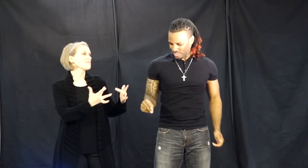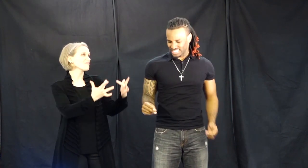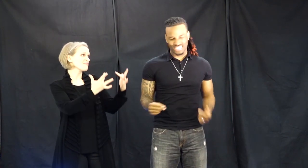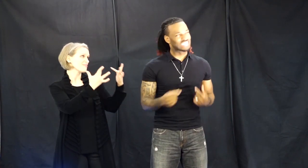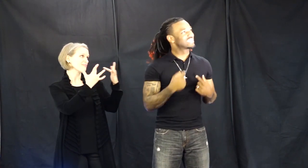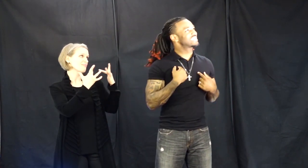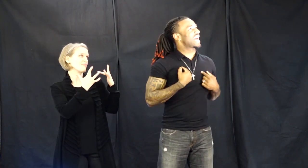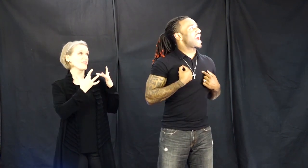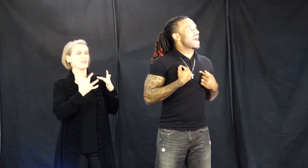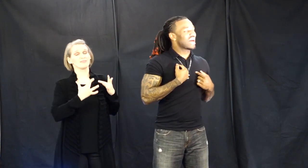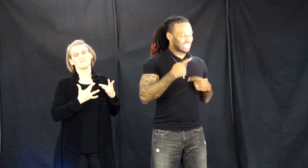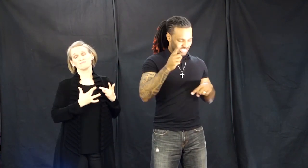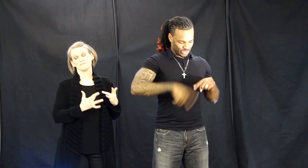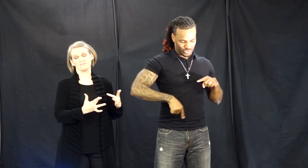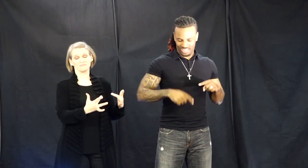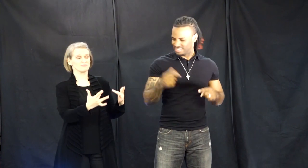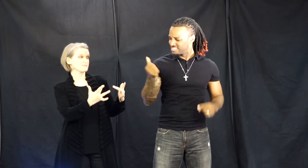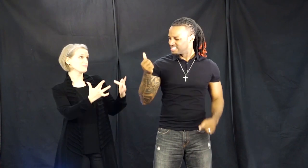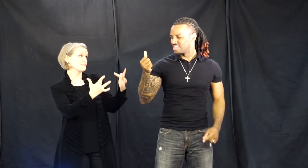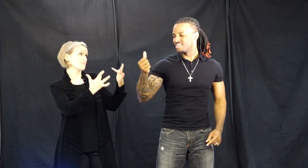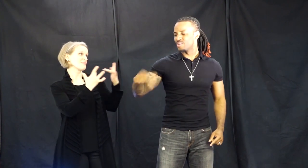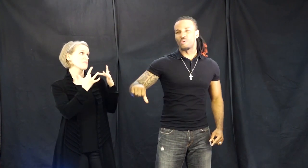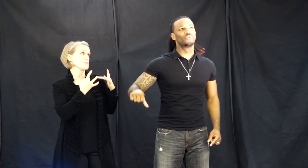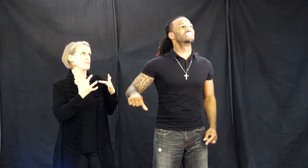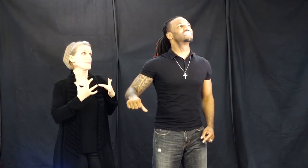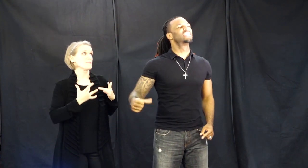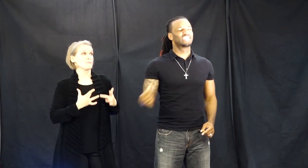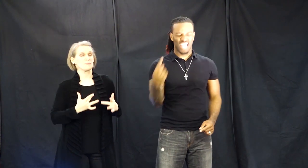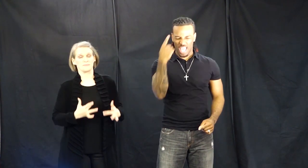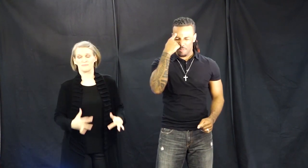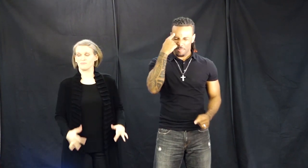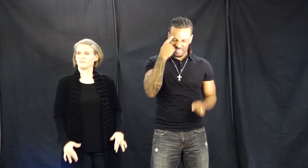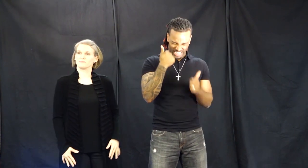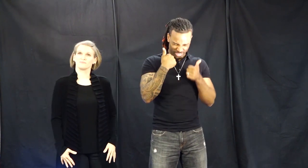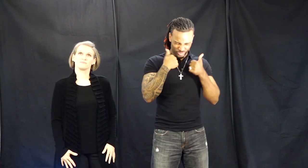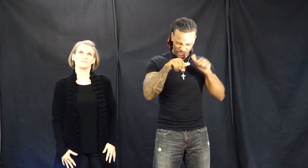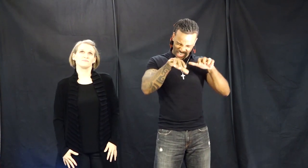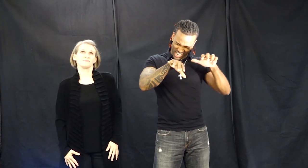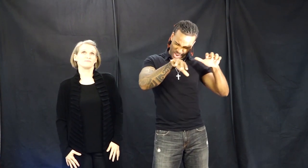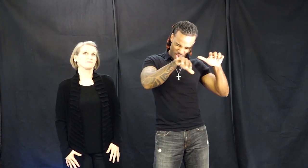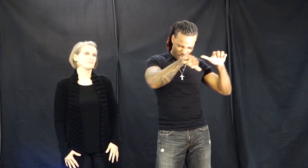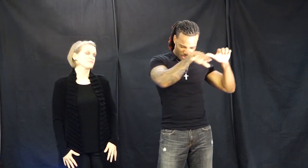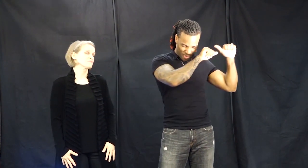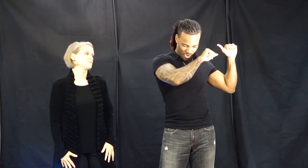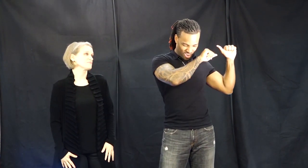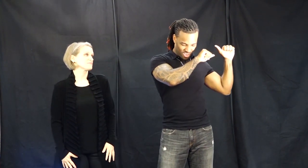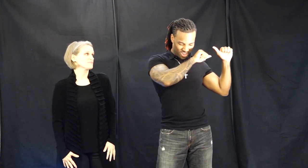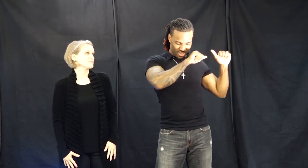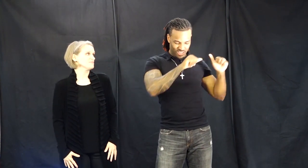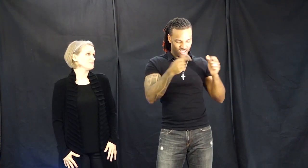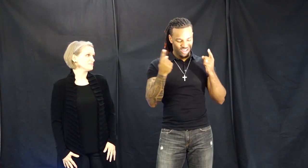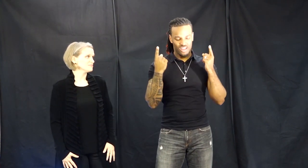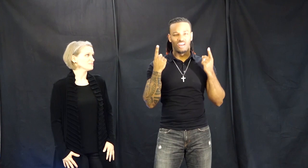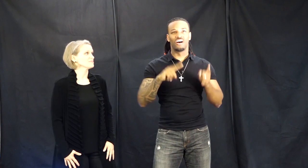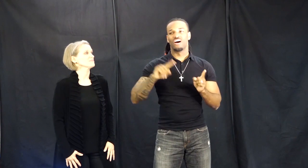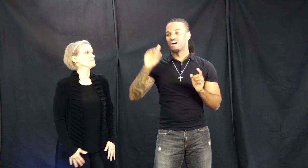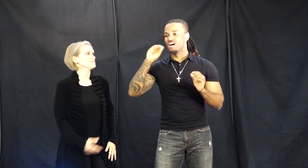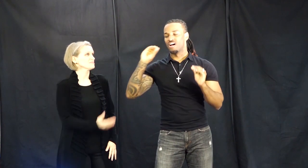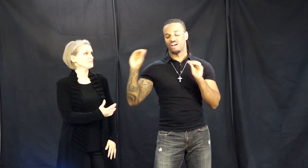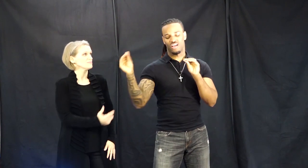to this. I don't know how to say no to this. In my mind I'm trying to go. Then her mouth is on